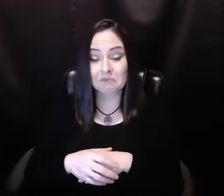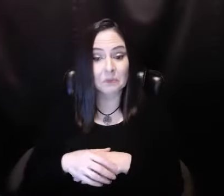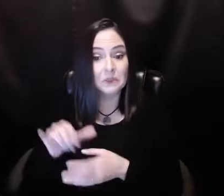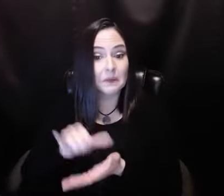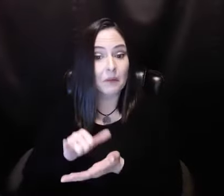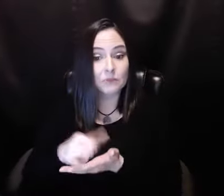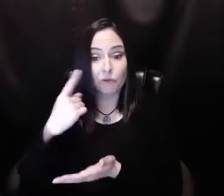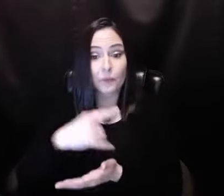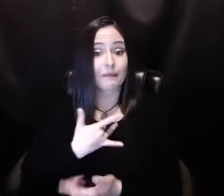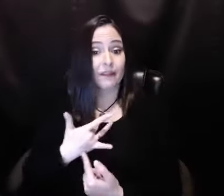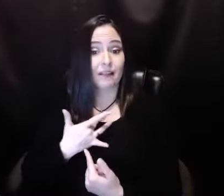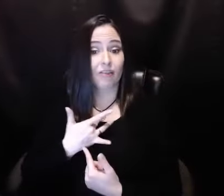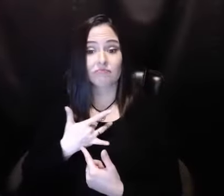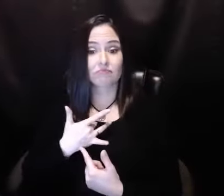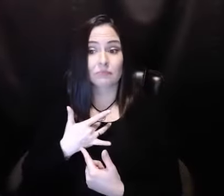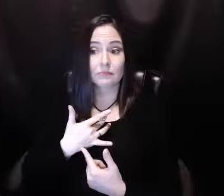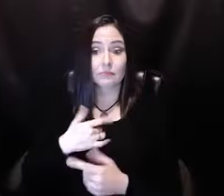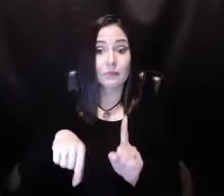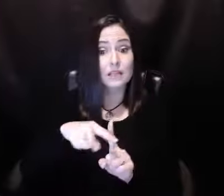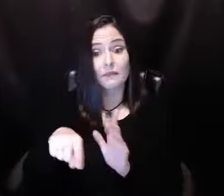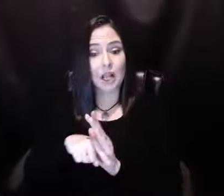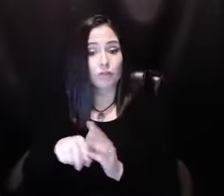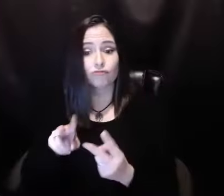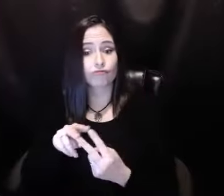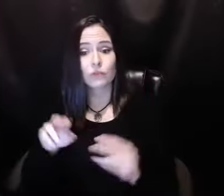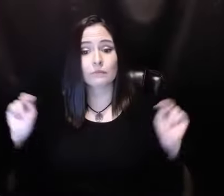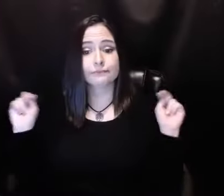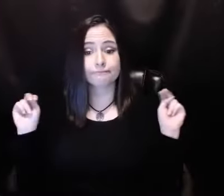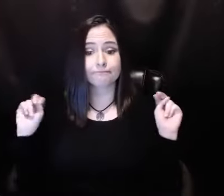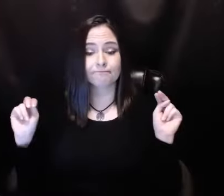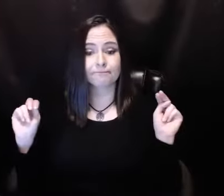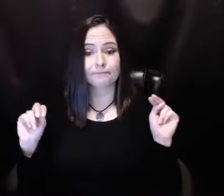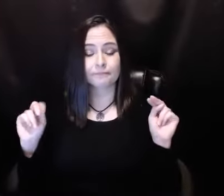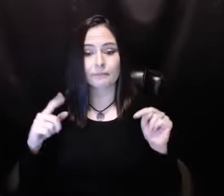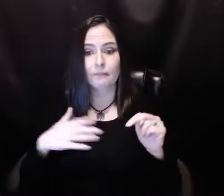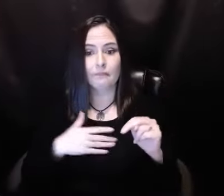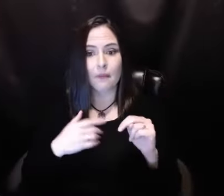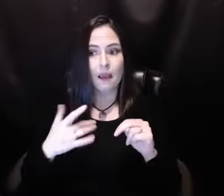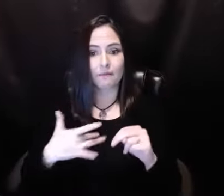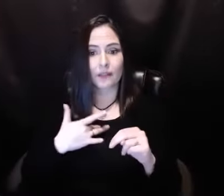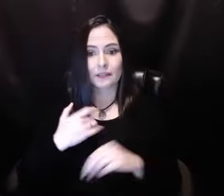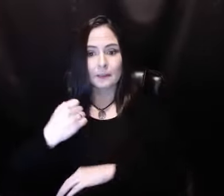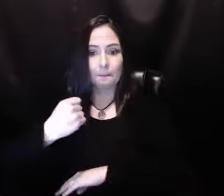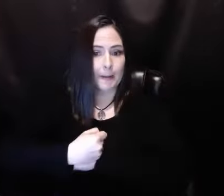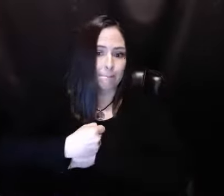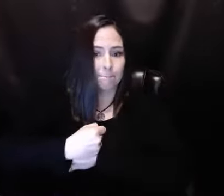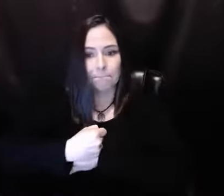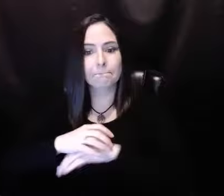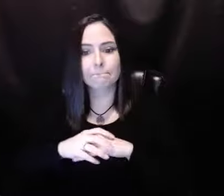Apparently, it was impossible for me to have a feeling about anything. I was so shut down. But